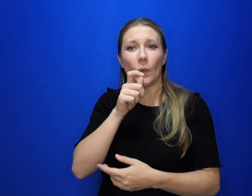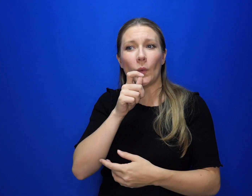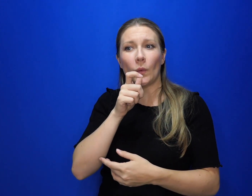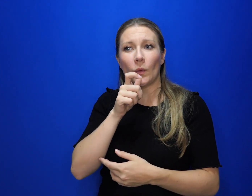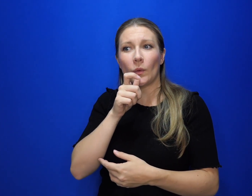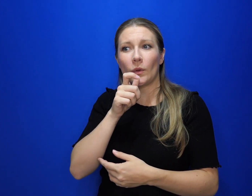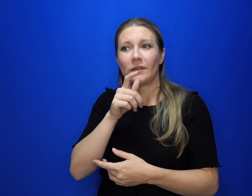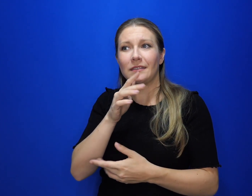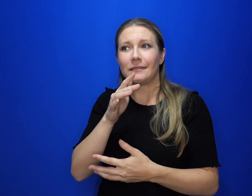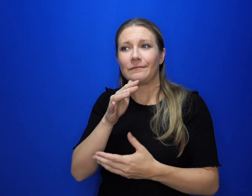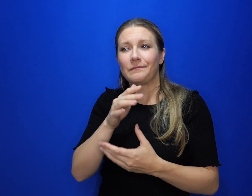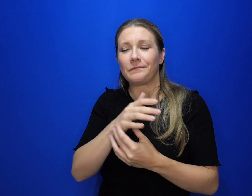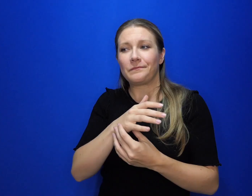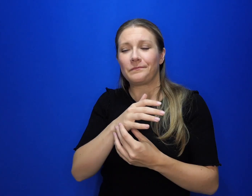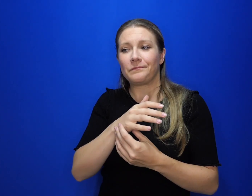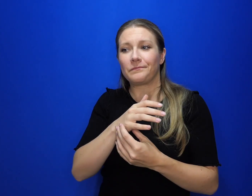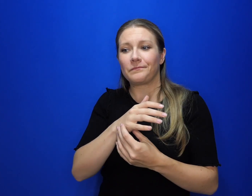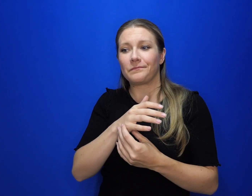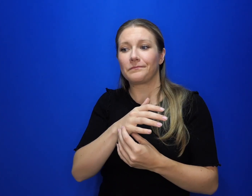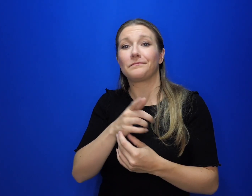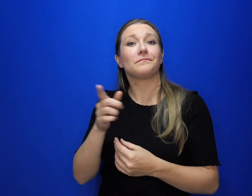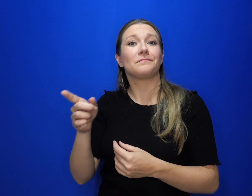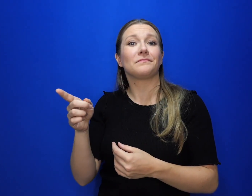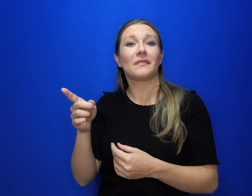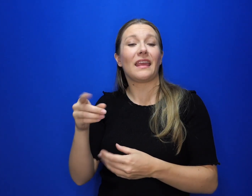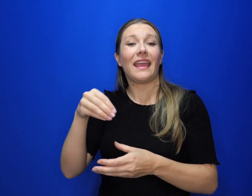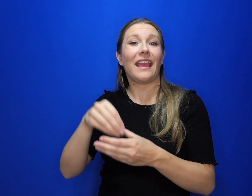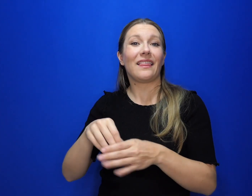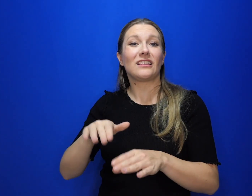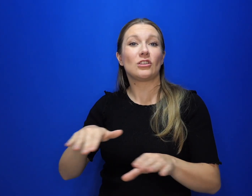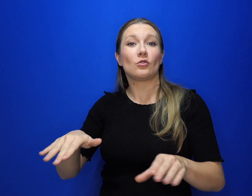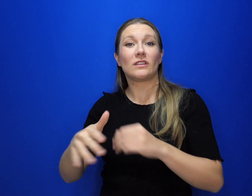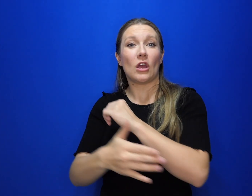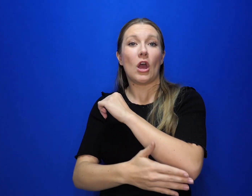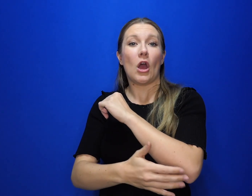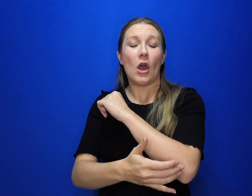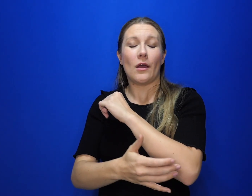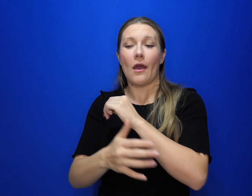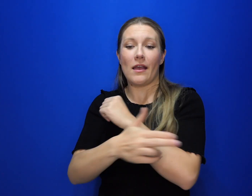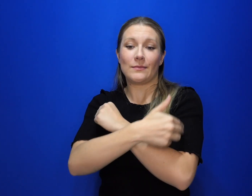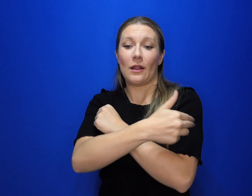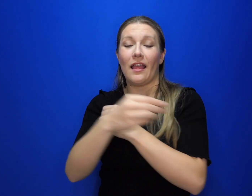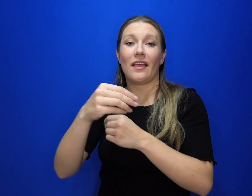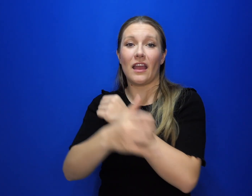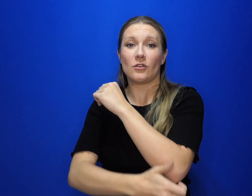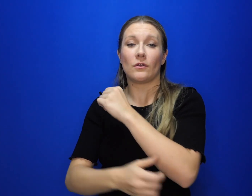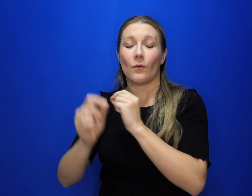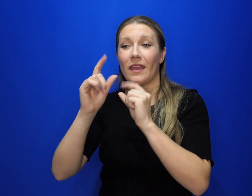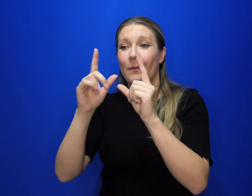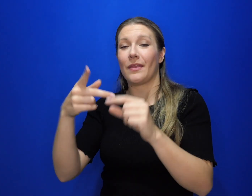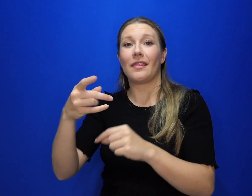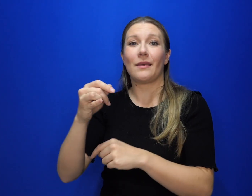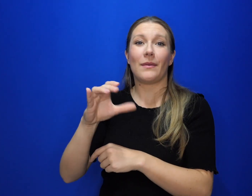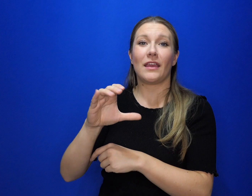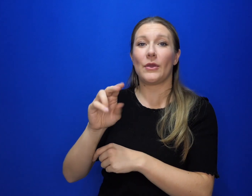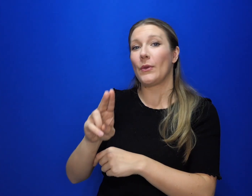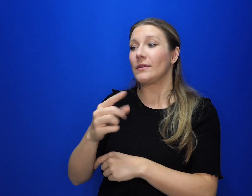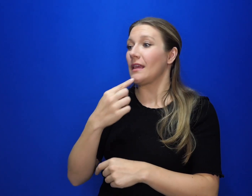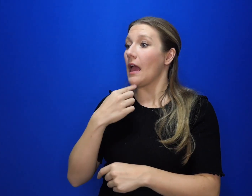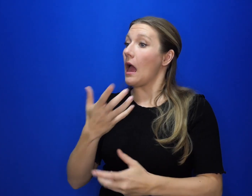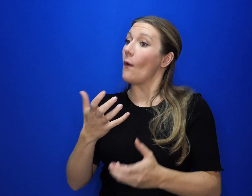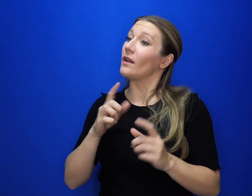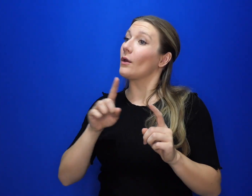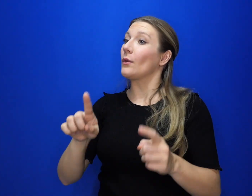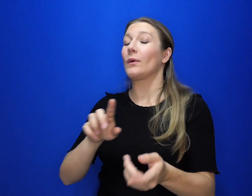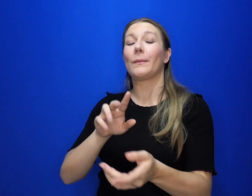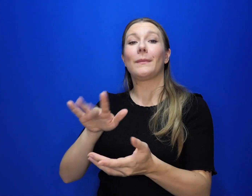nurses who are 1 minute at the premier children's hospital in the country working in the PICU that wake up one morning and go, you know, I think I want to be a nurse at